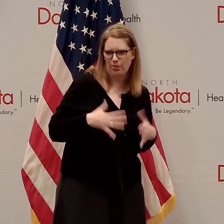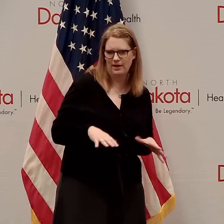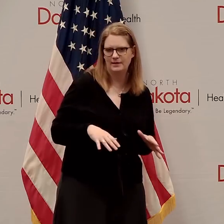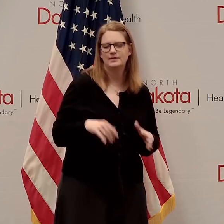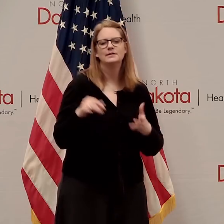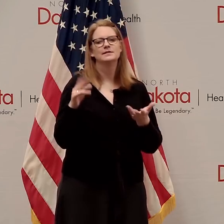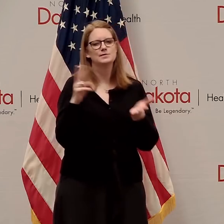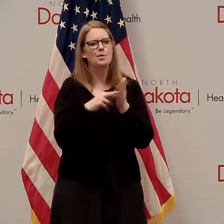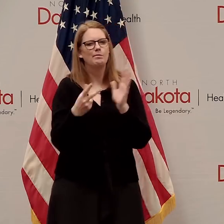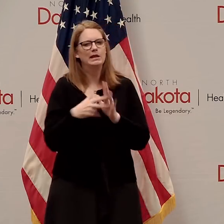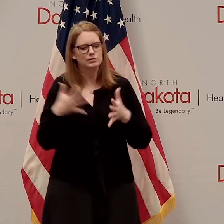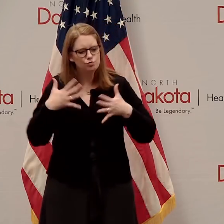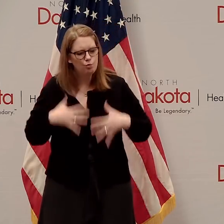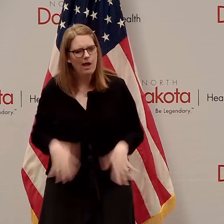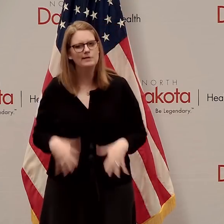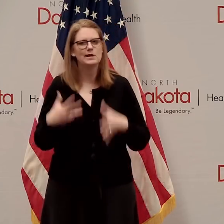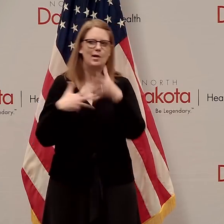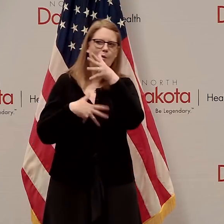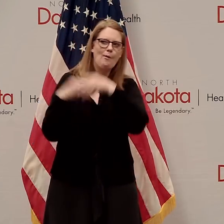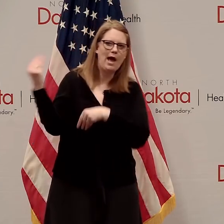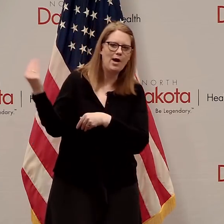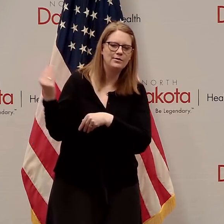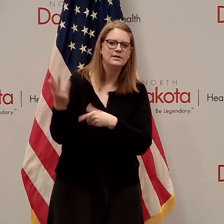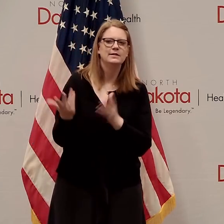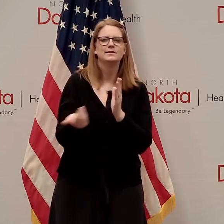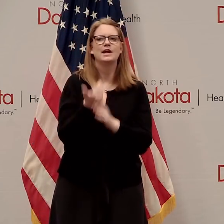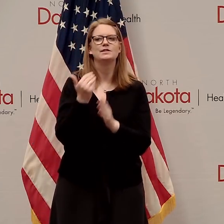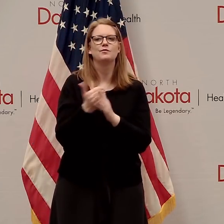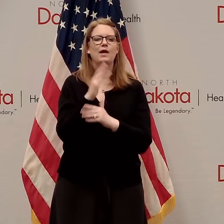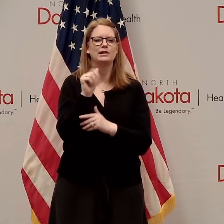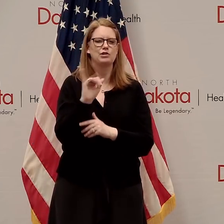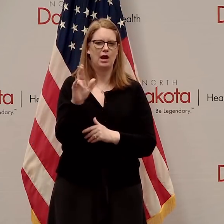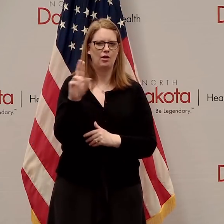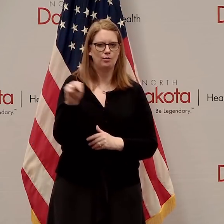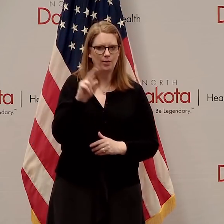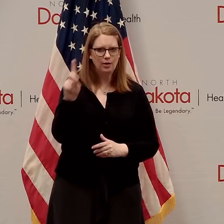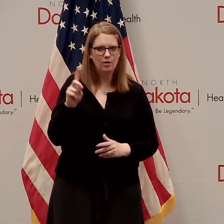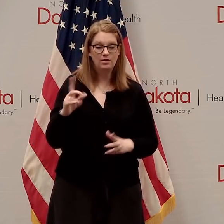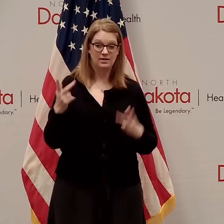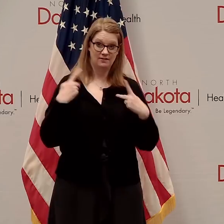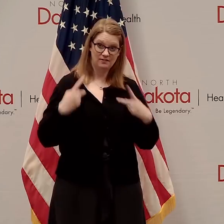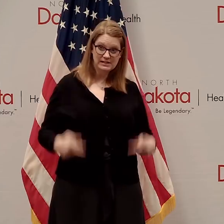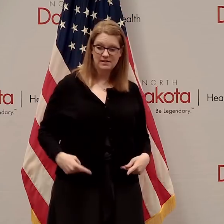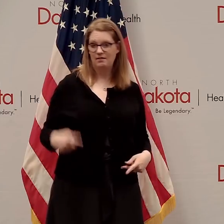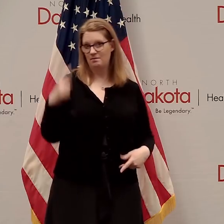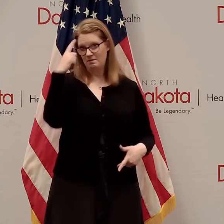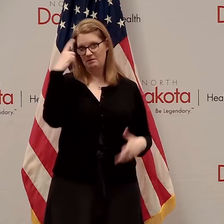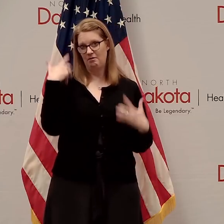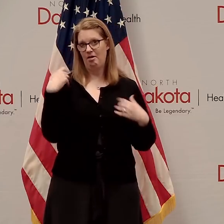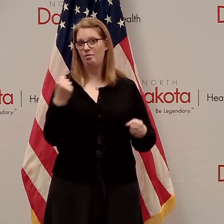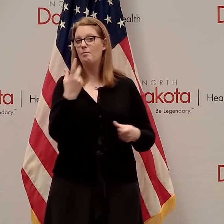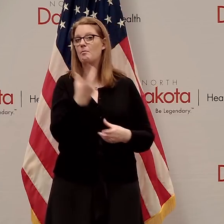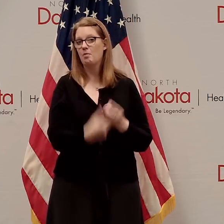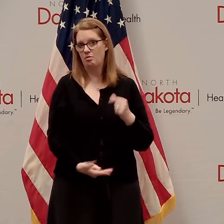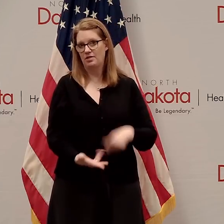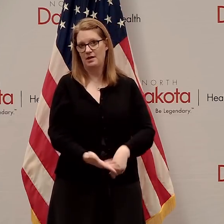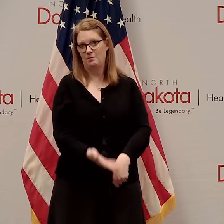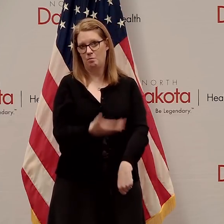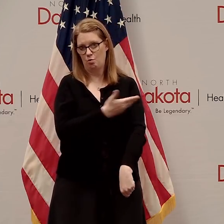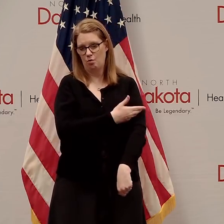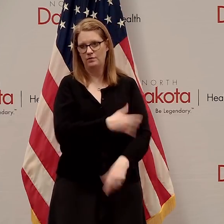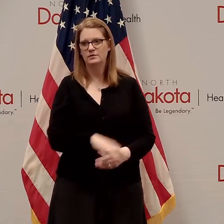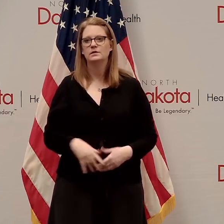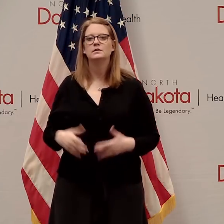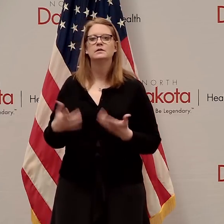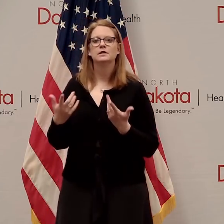and get out there and enjoy that fresh air in North Dakota. It helps your physical health and your mental health. Stay hydrated,